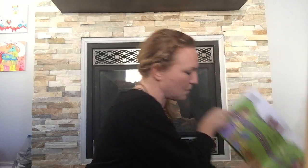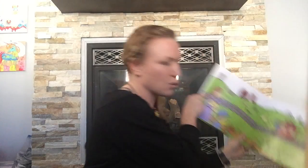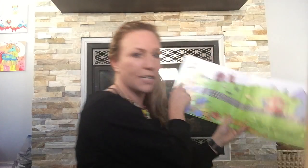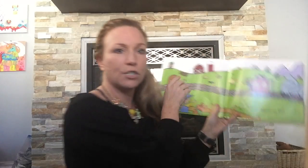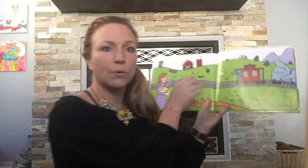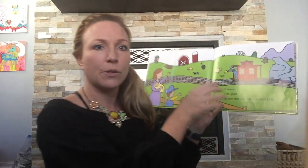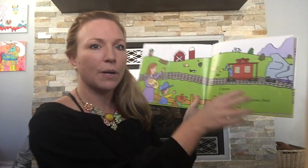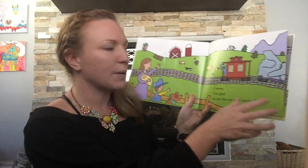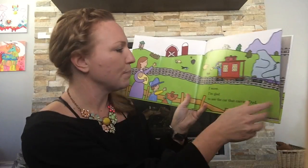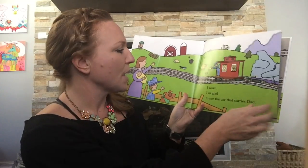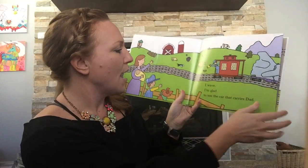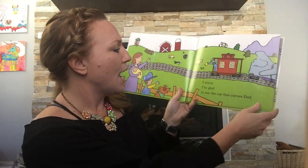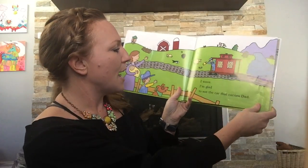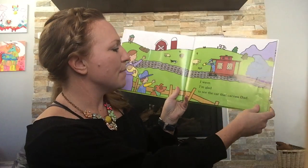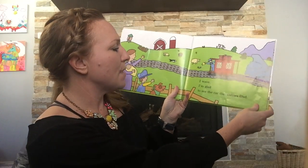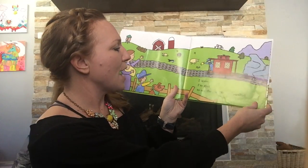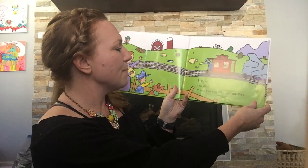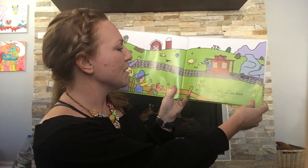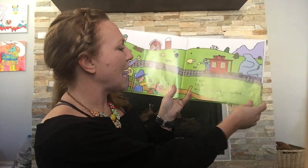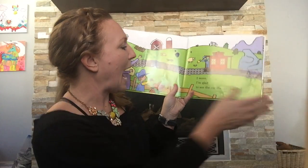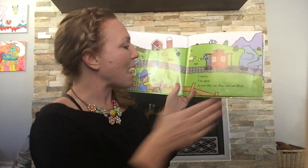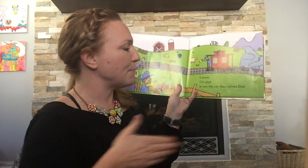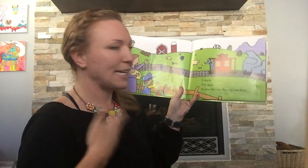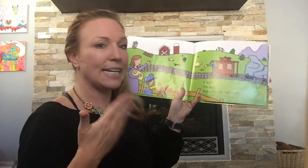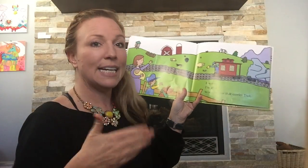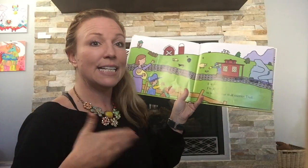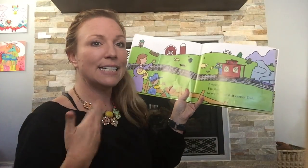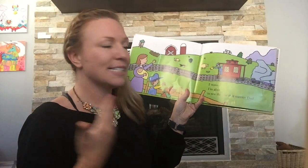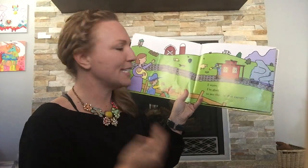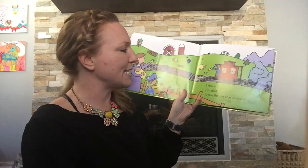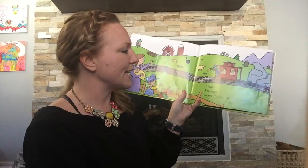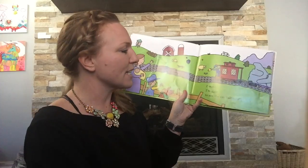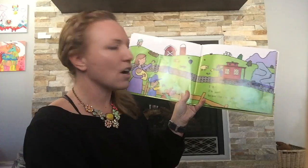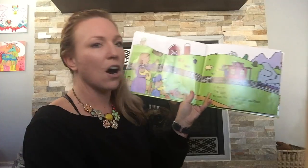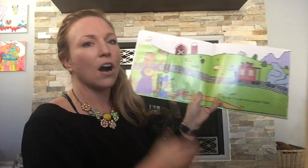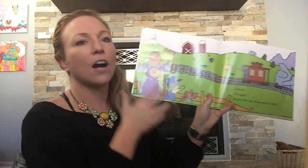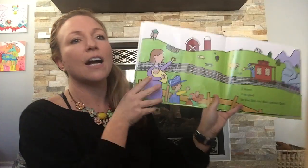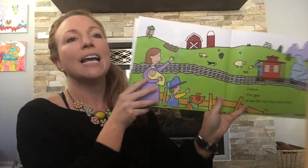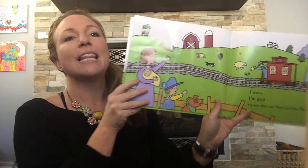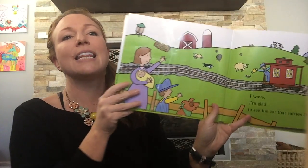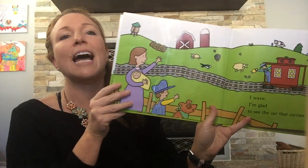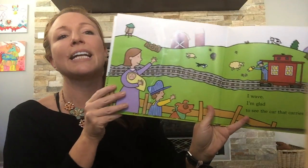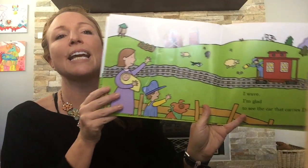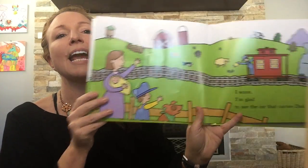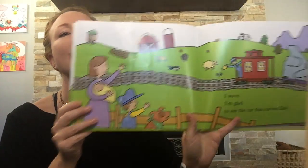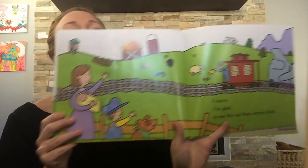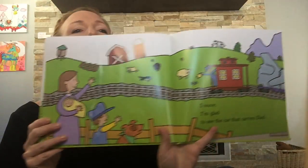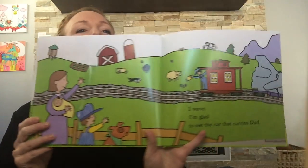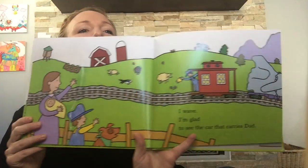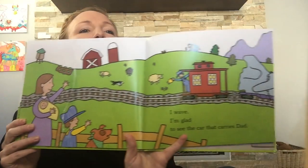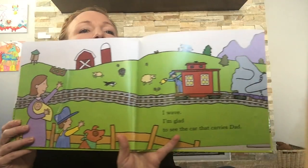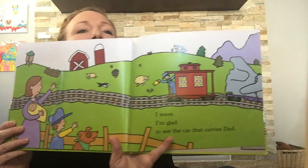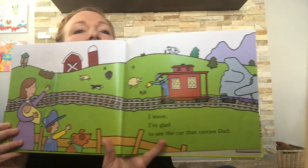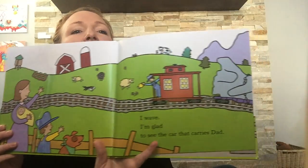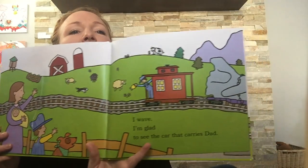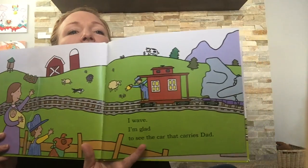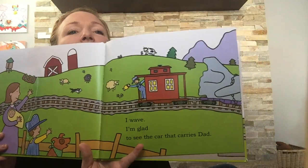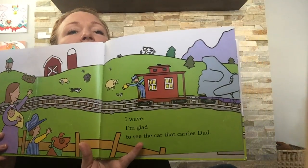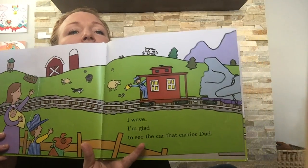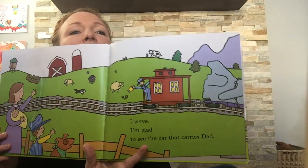trying to show you the right one. I'm happy to see the car that carries Dad.